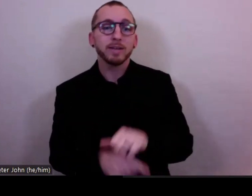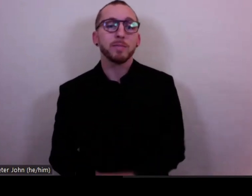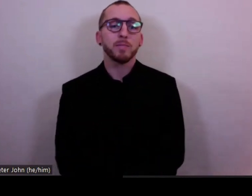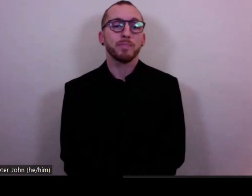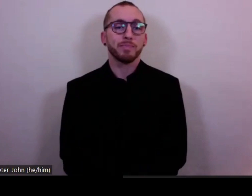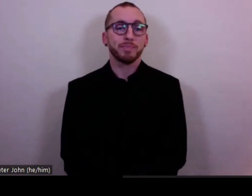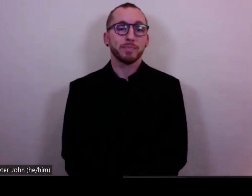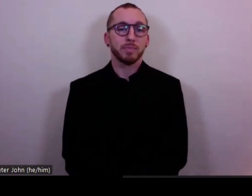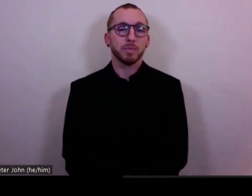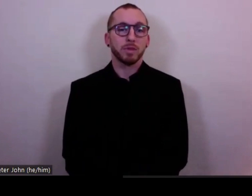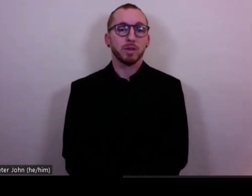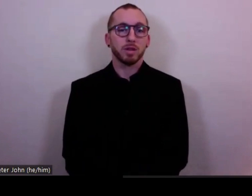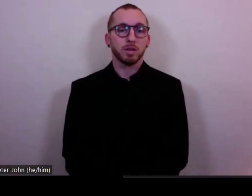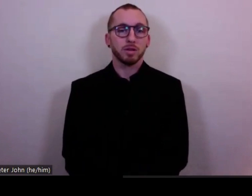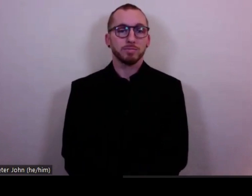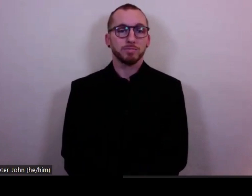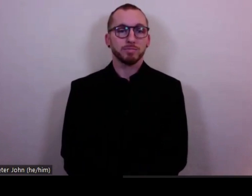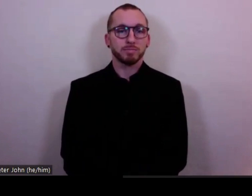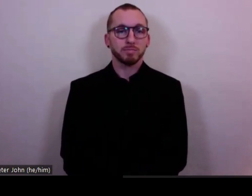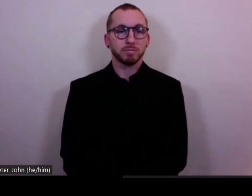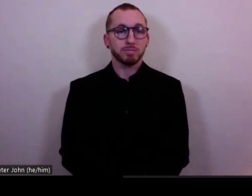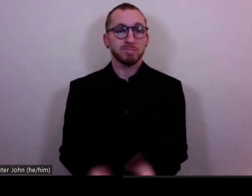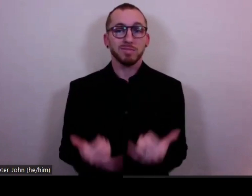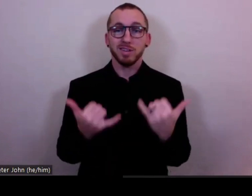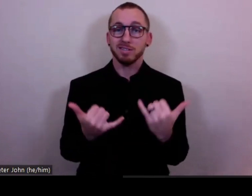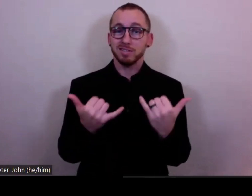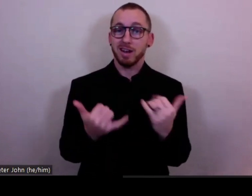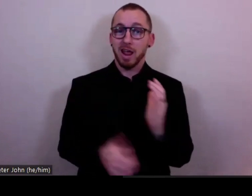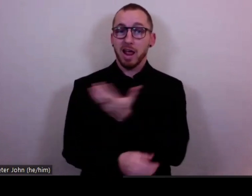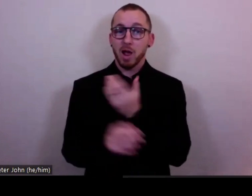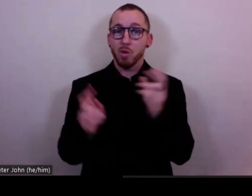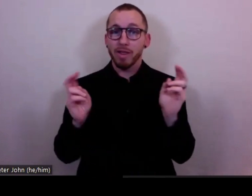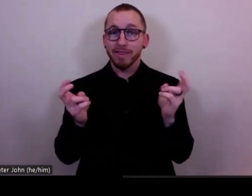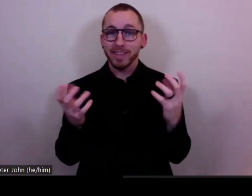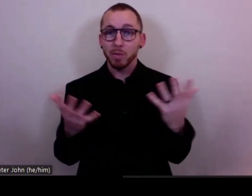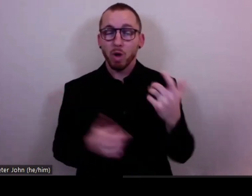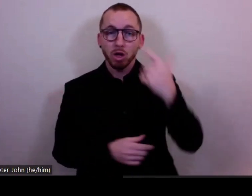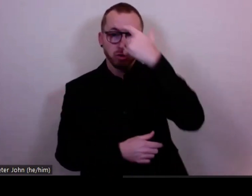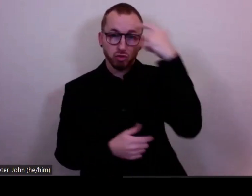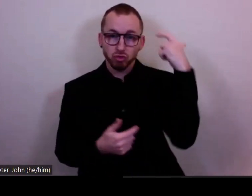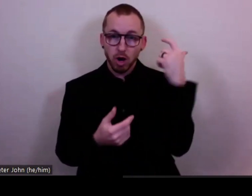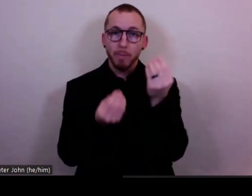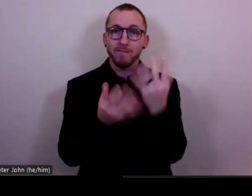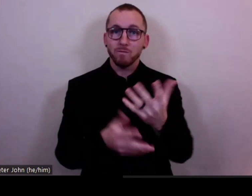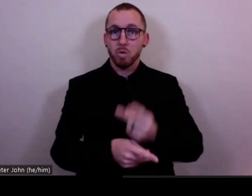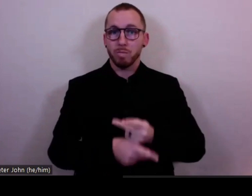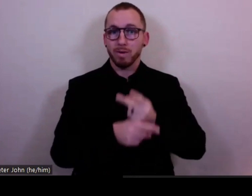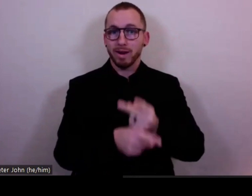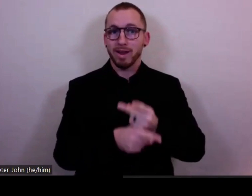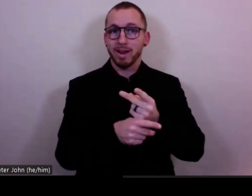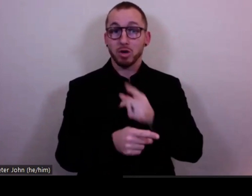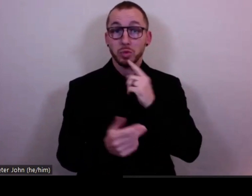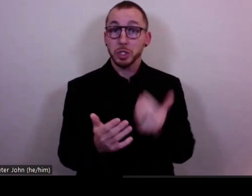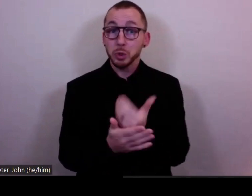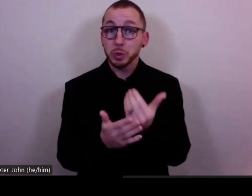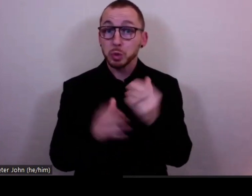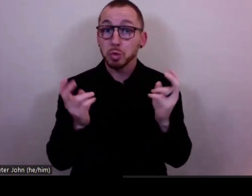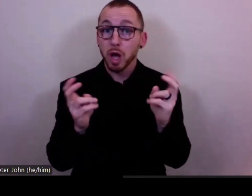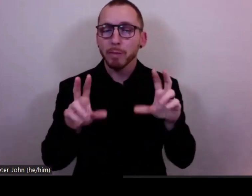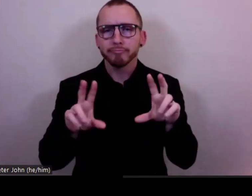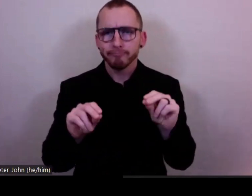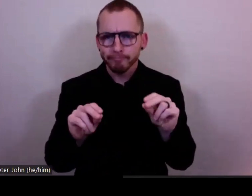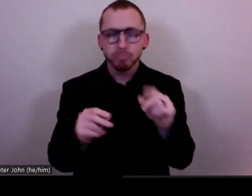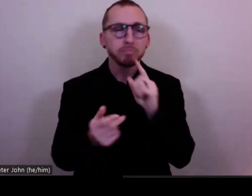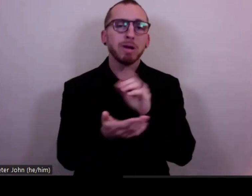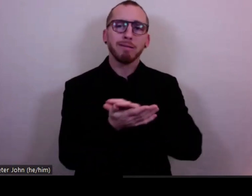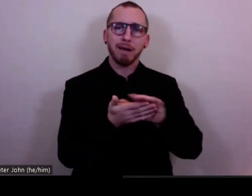really timely. Trauma-informed care is not something that's necessarily new, but it's nice to see that Maryland